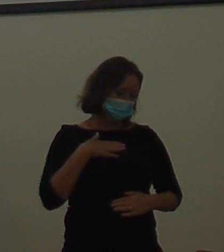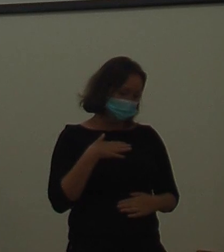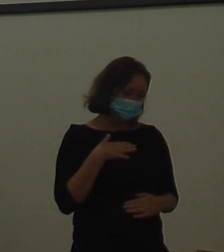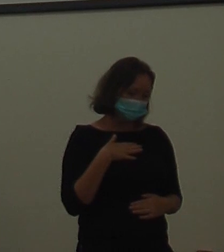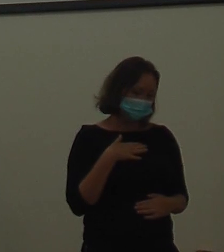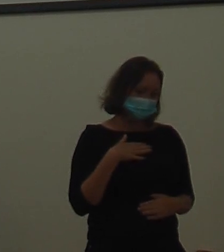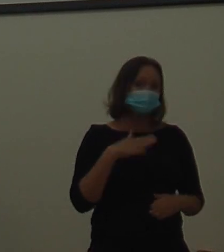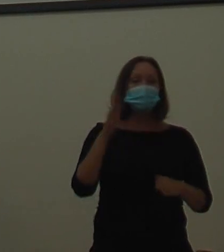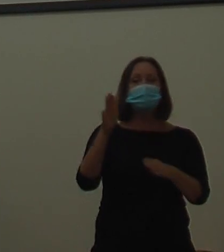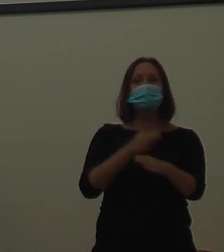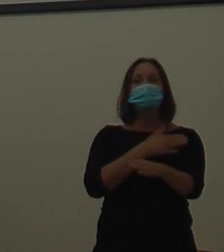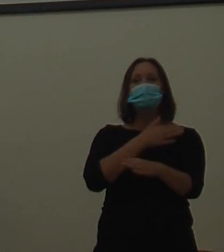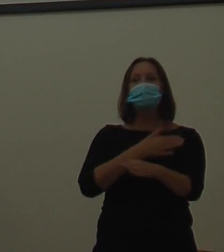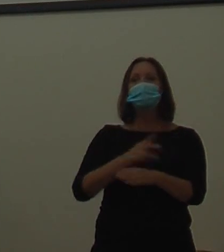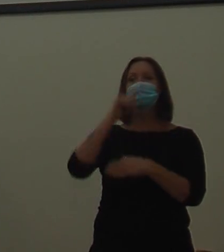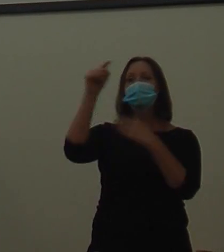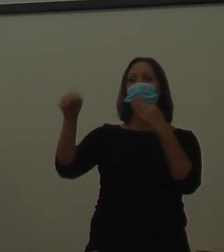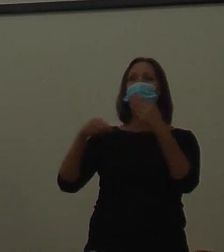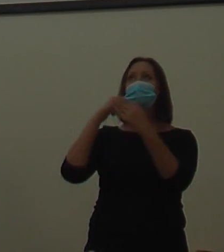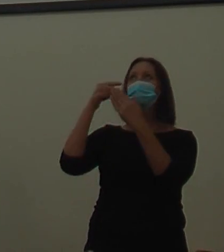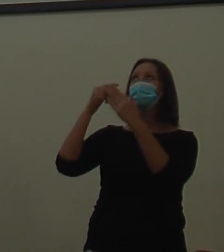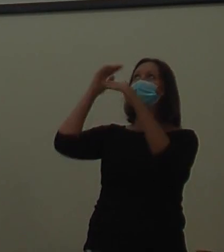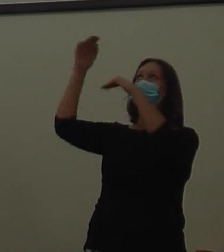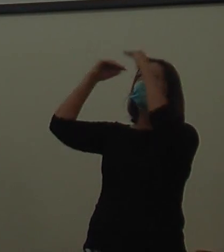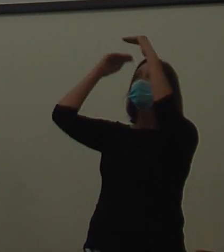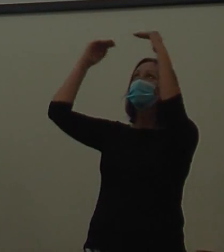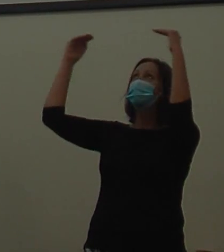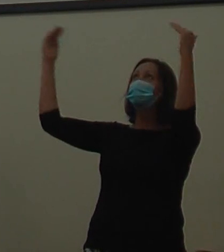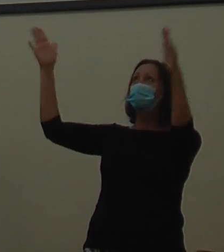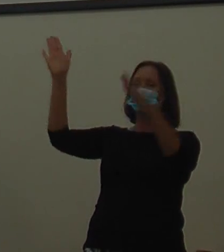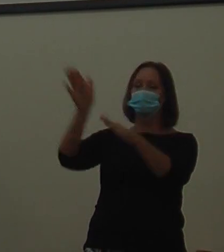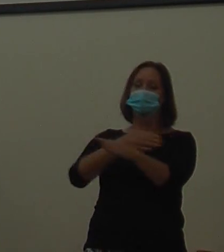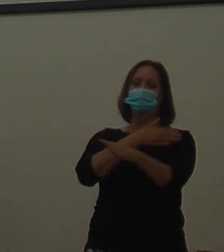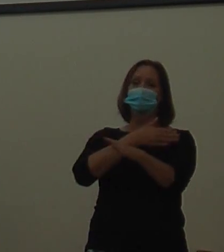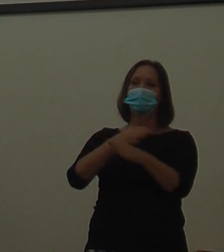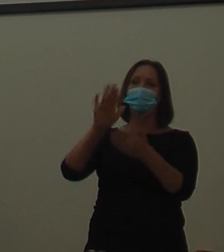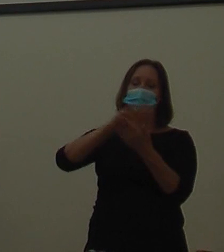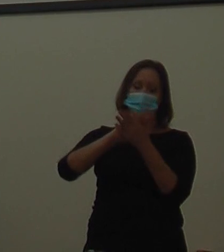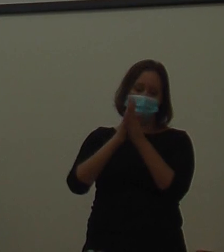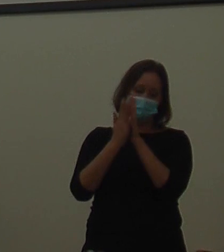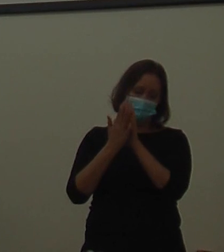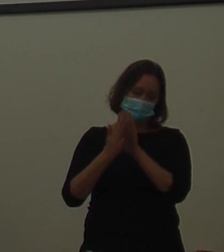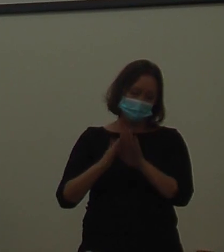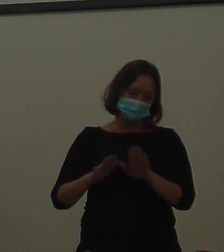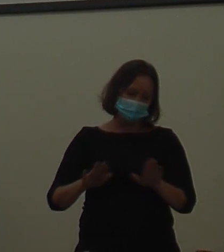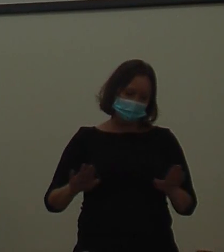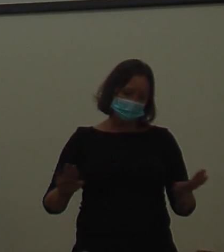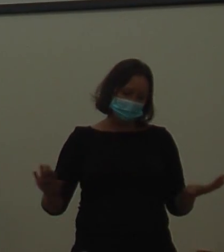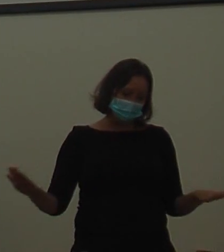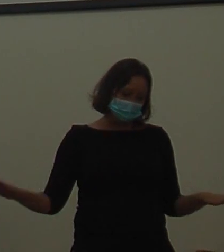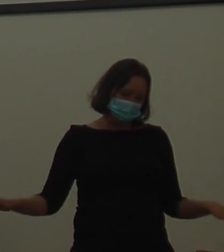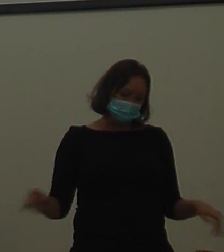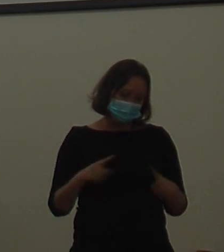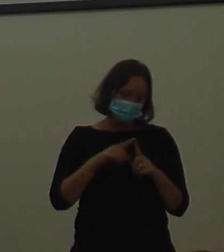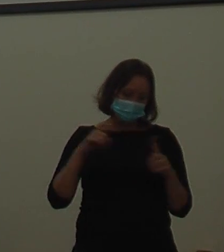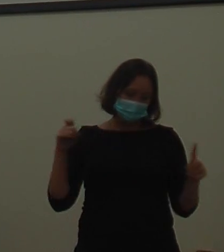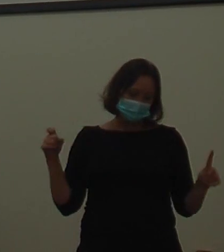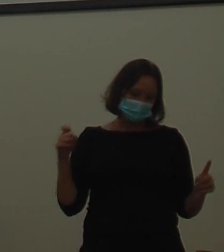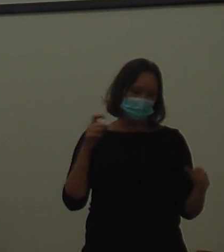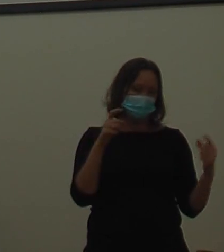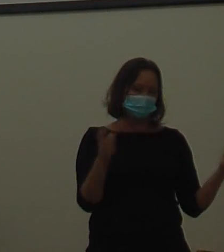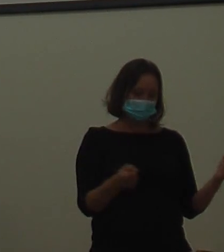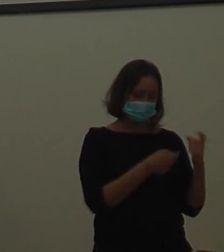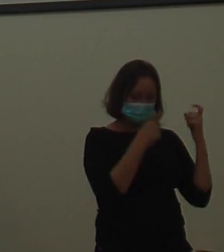Sing to me of heaven, sing that song of peace. From the toils that bind me, it